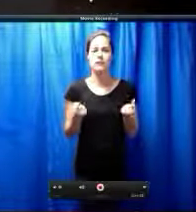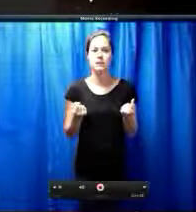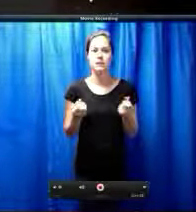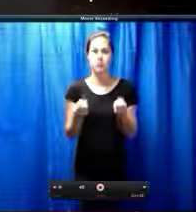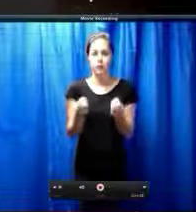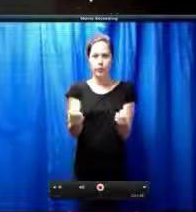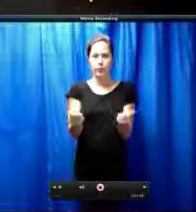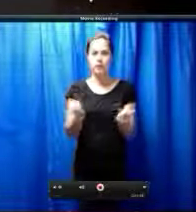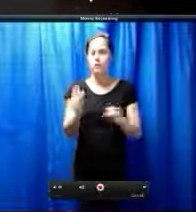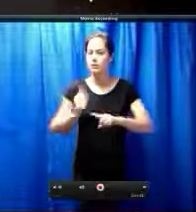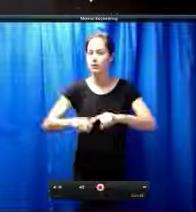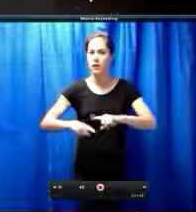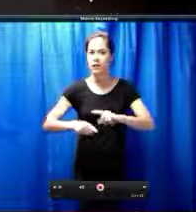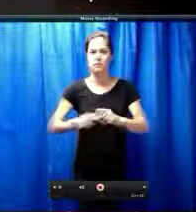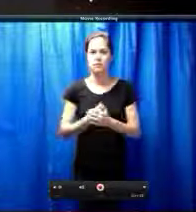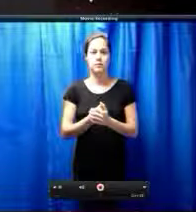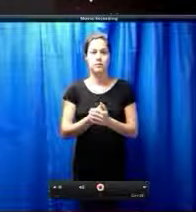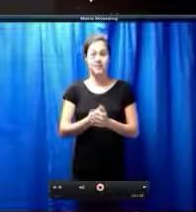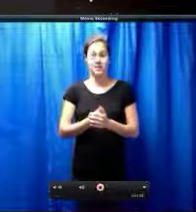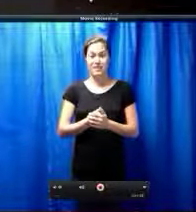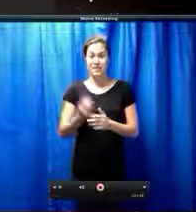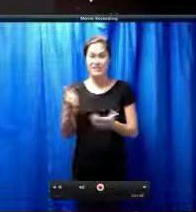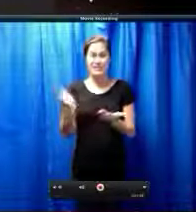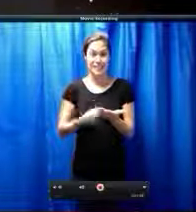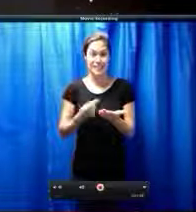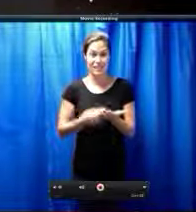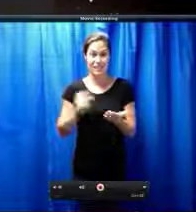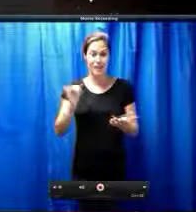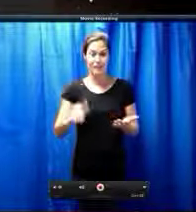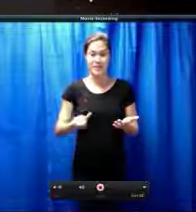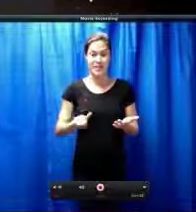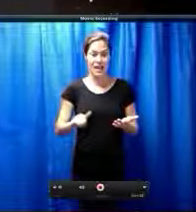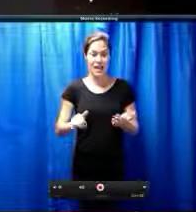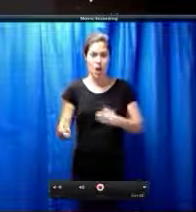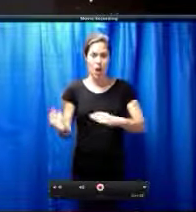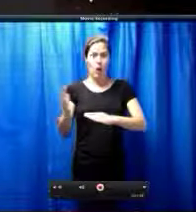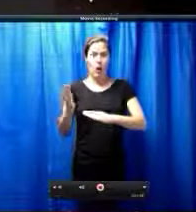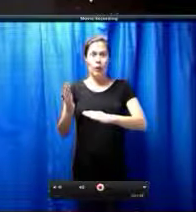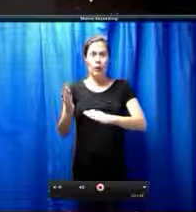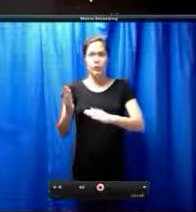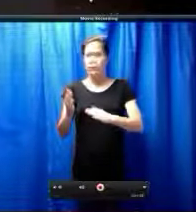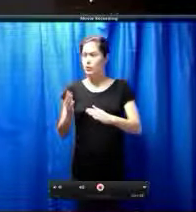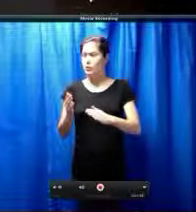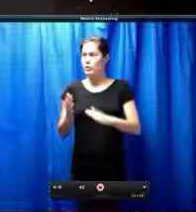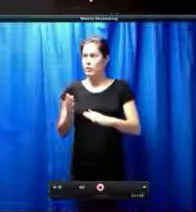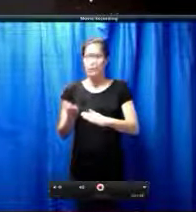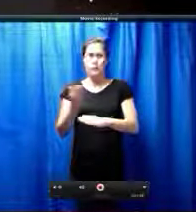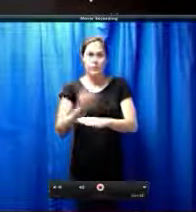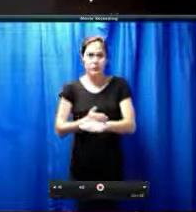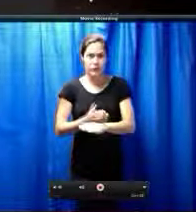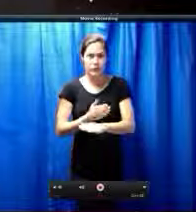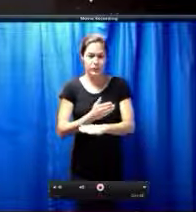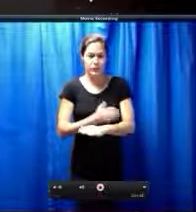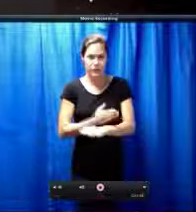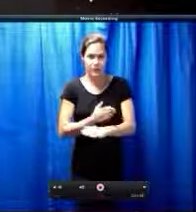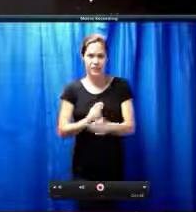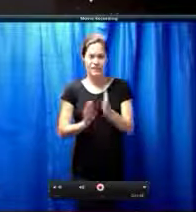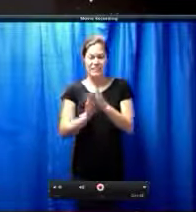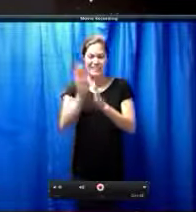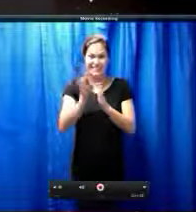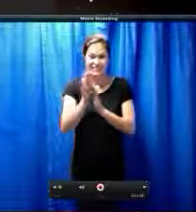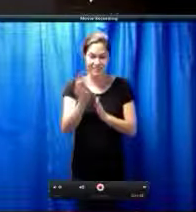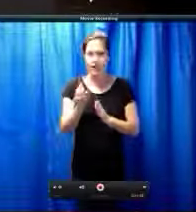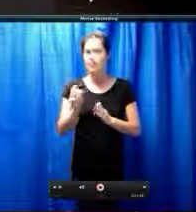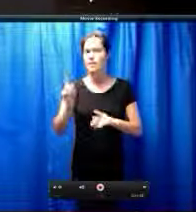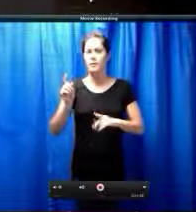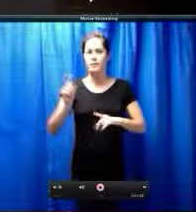bit more advanced, and we don't really want to wait until we get to that point. So how do we develop cancers? Cancers grow out of normal cells in the body, as we said,